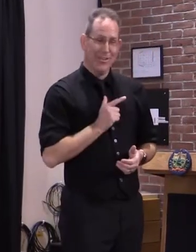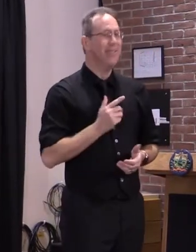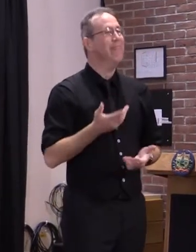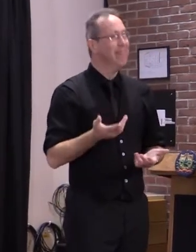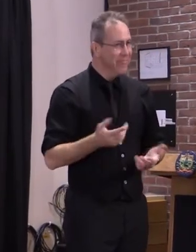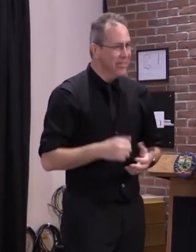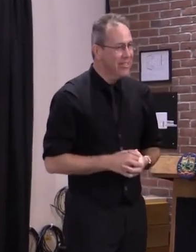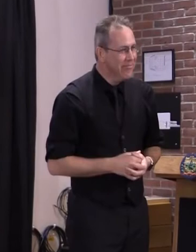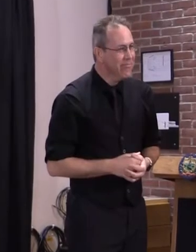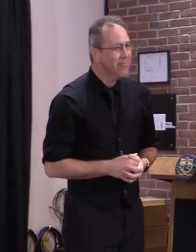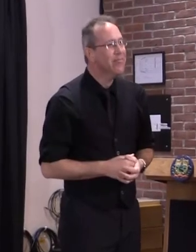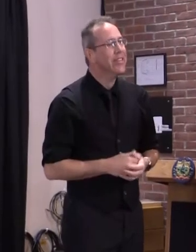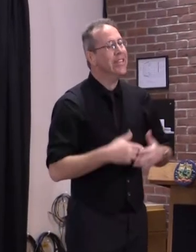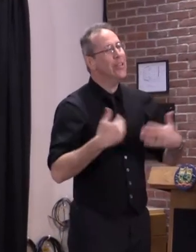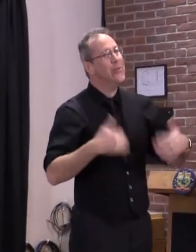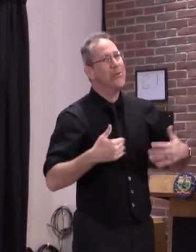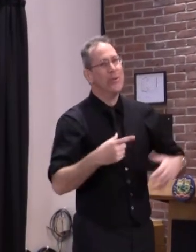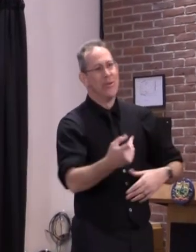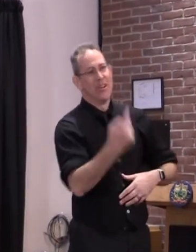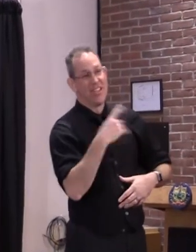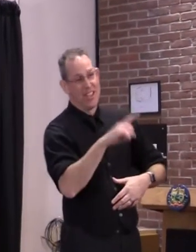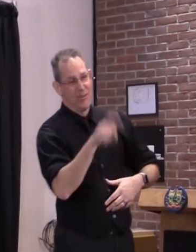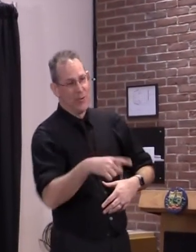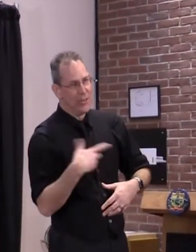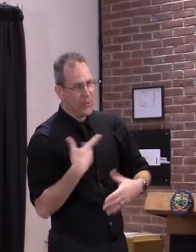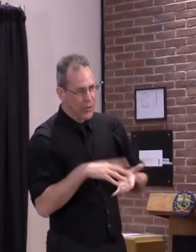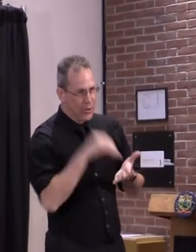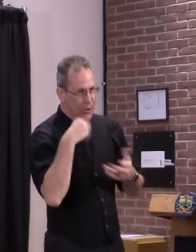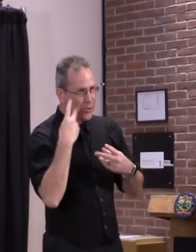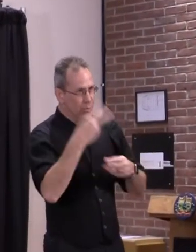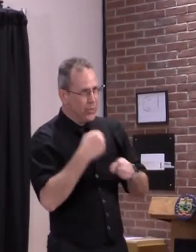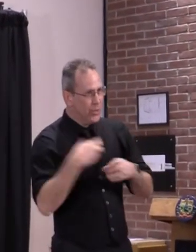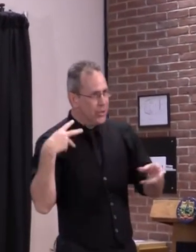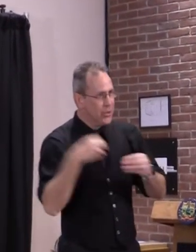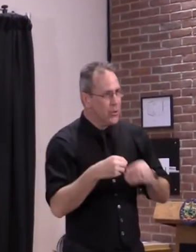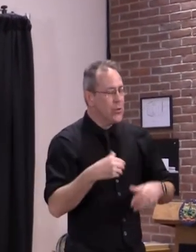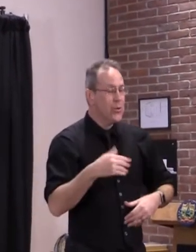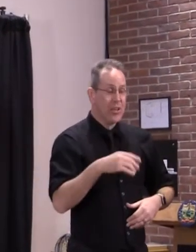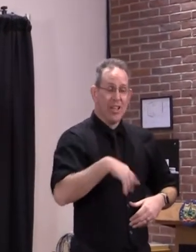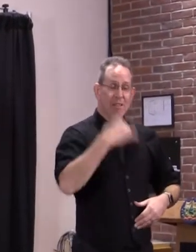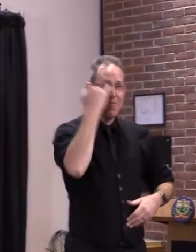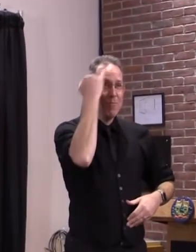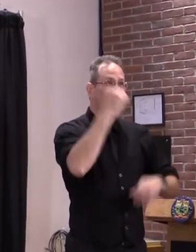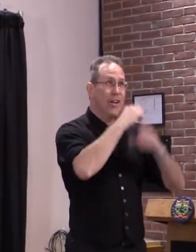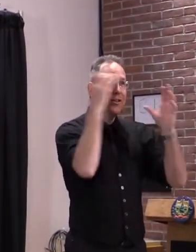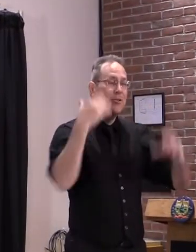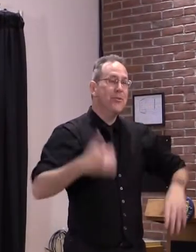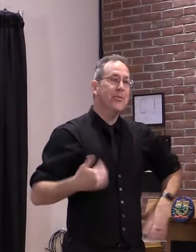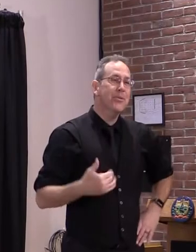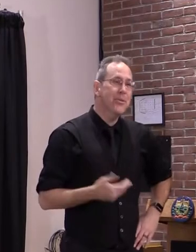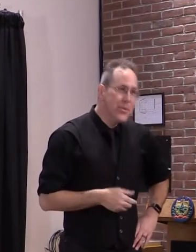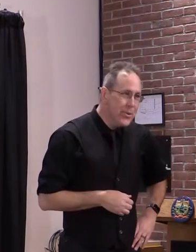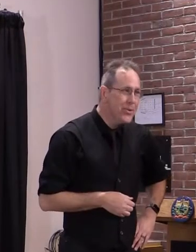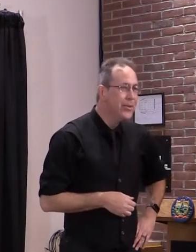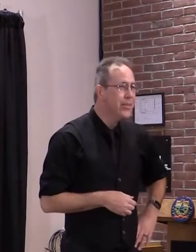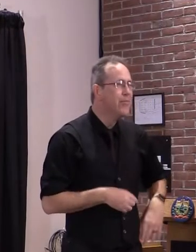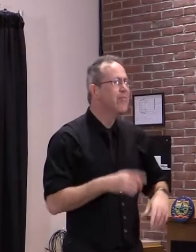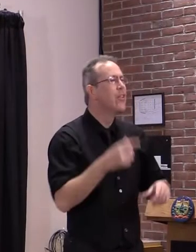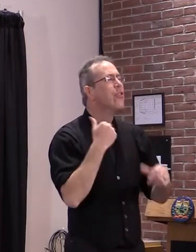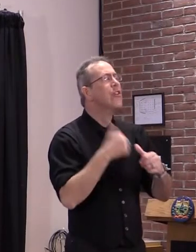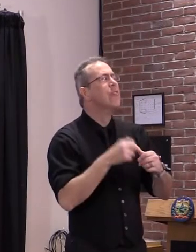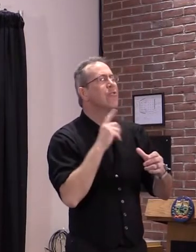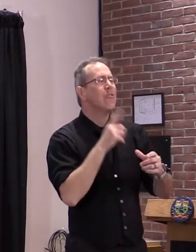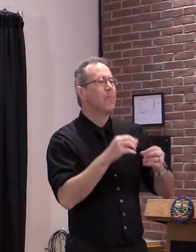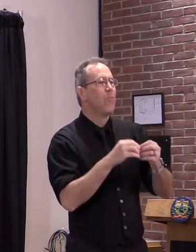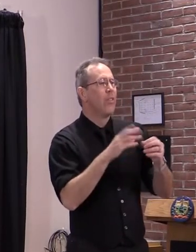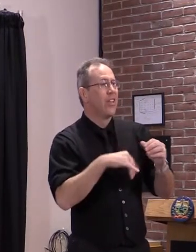amazing time that it's 2 years later. Although, as you point out, it's actually way more than 2 years from all the